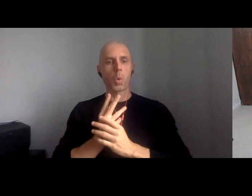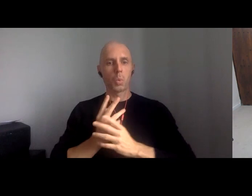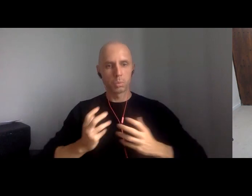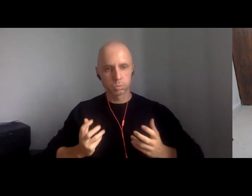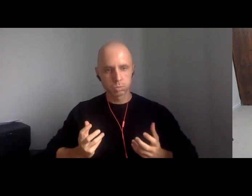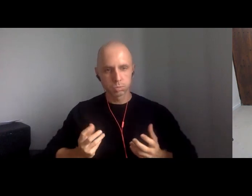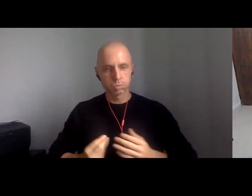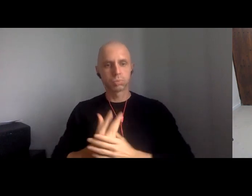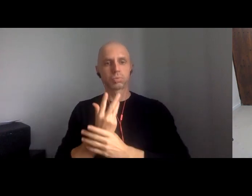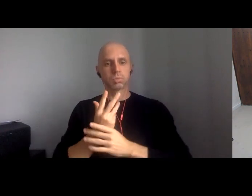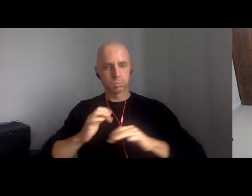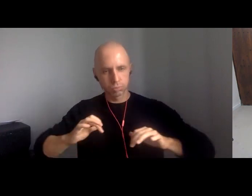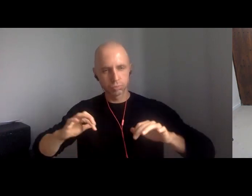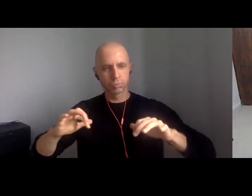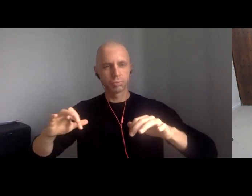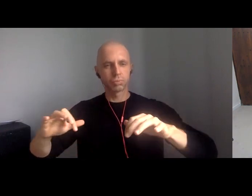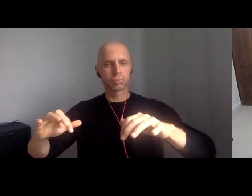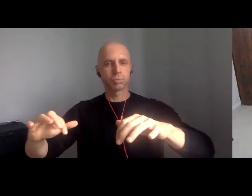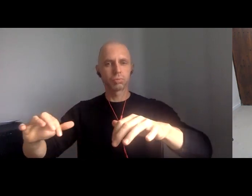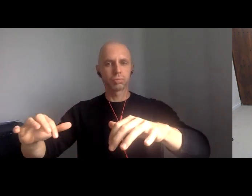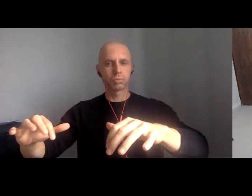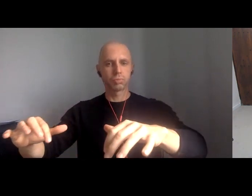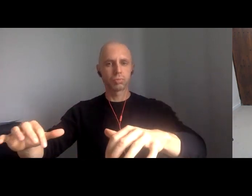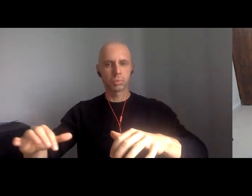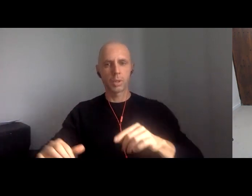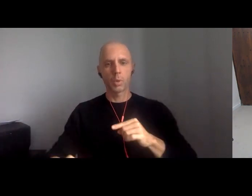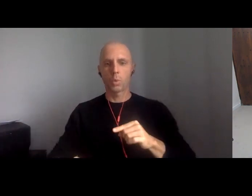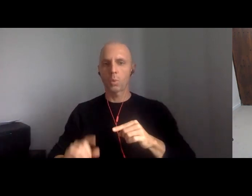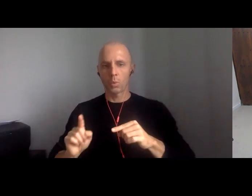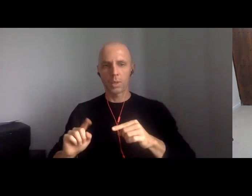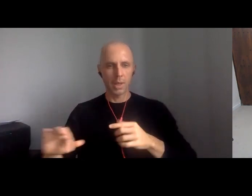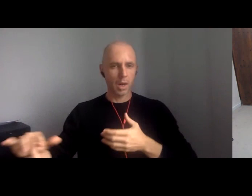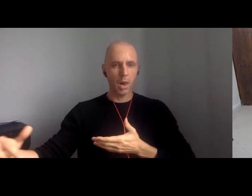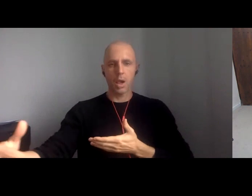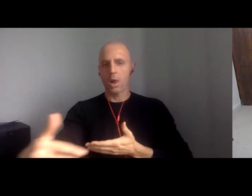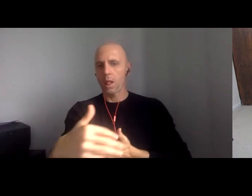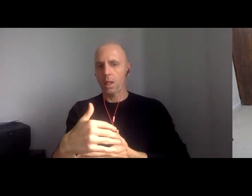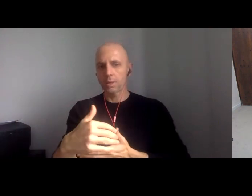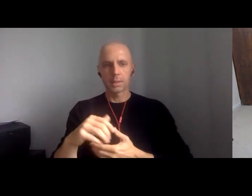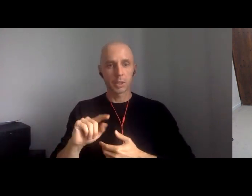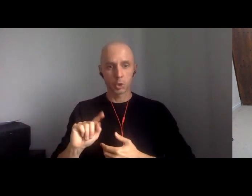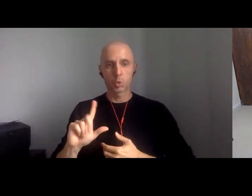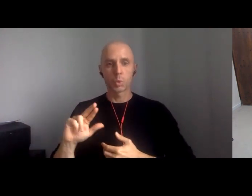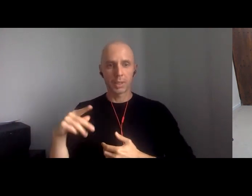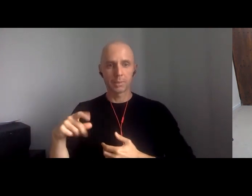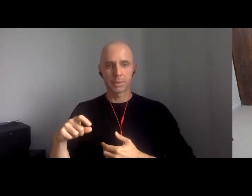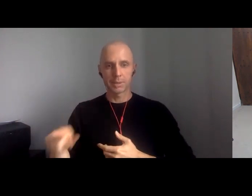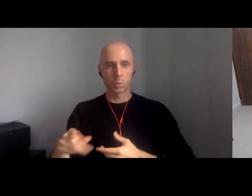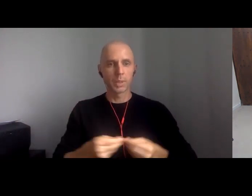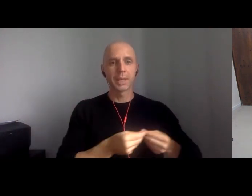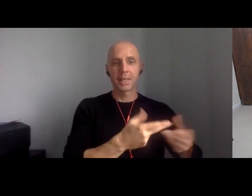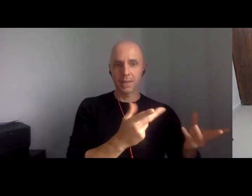their homes. So we cut our tulips and bunched them up and gifted them to the local community and essential